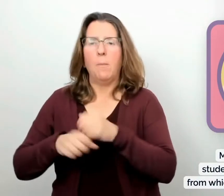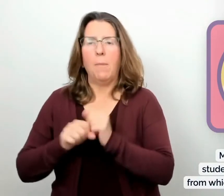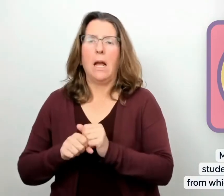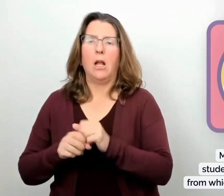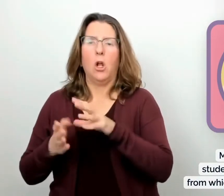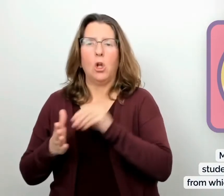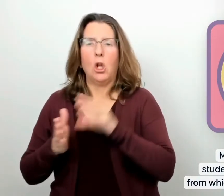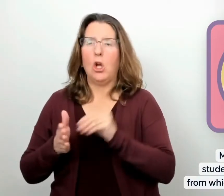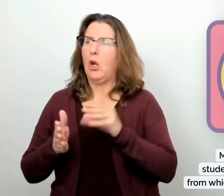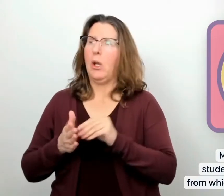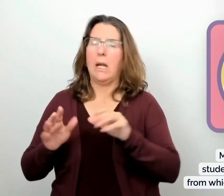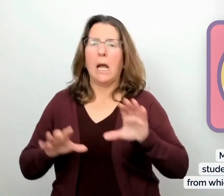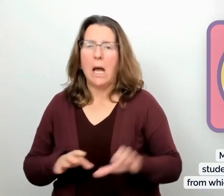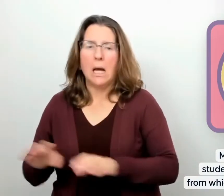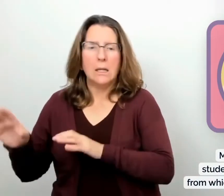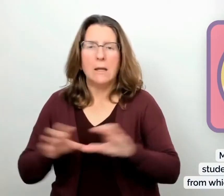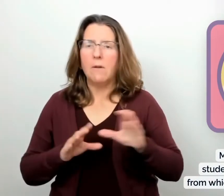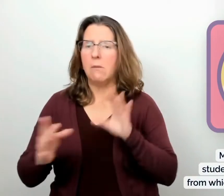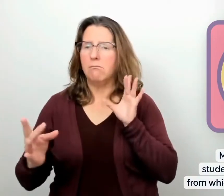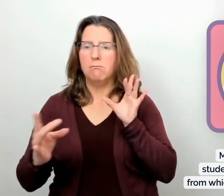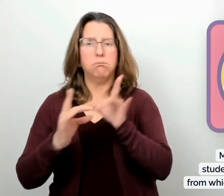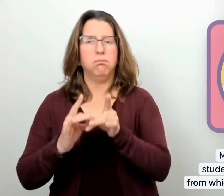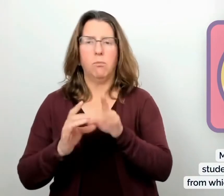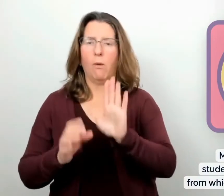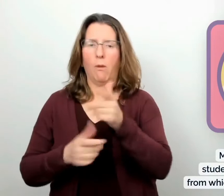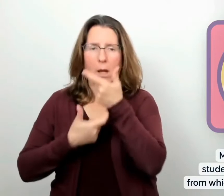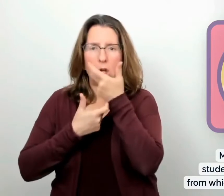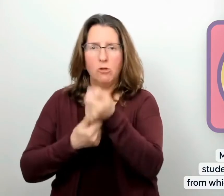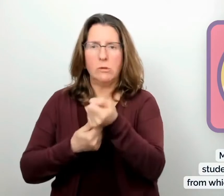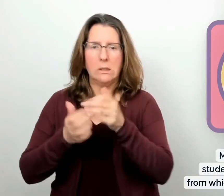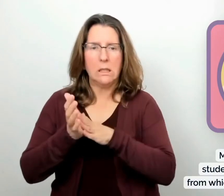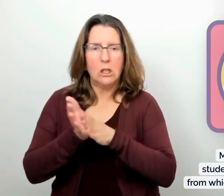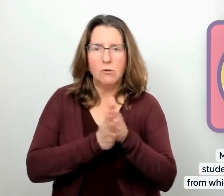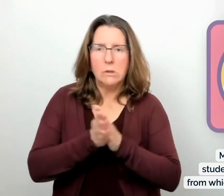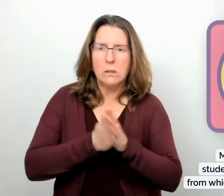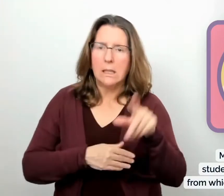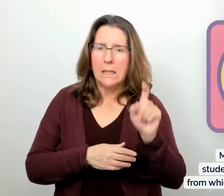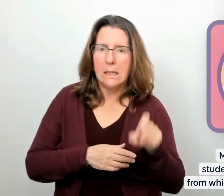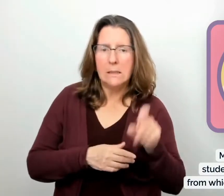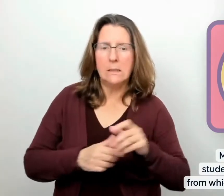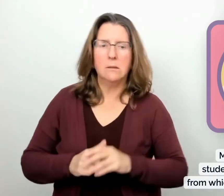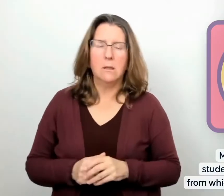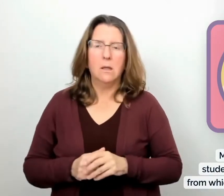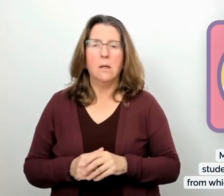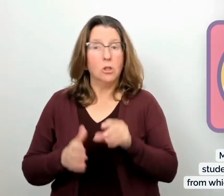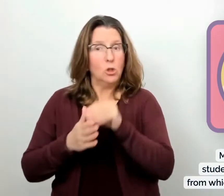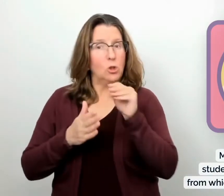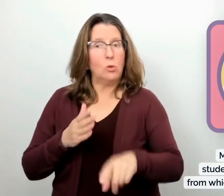Make learning, activities, exercises, and so on relevant to students' needs and